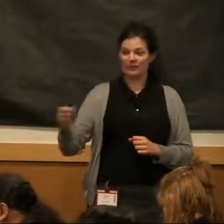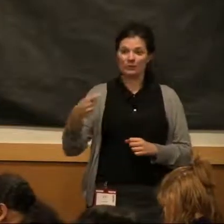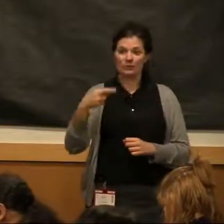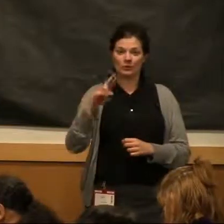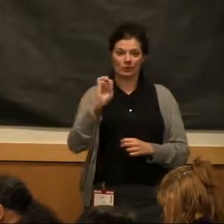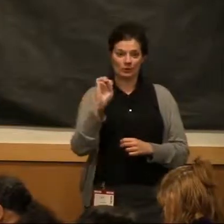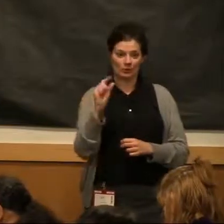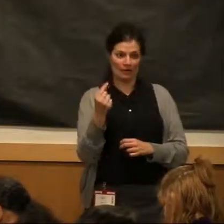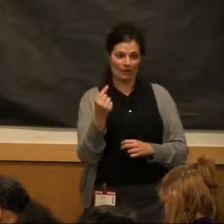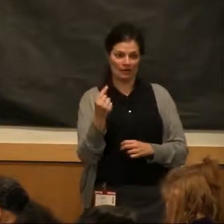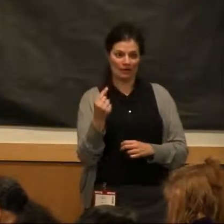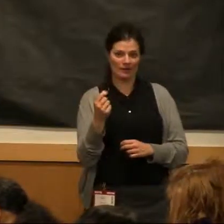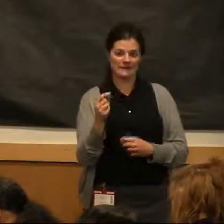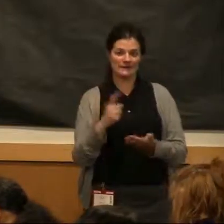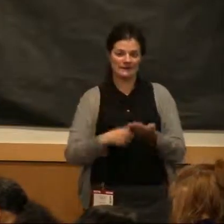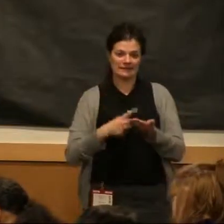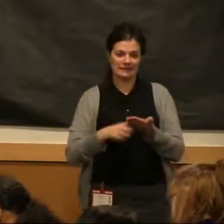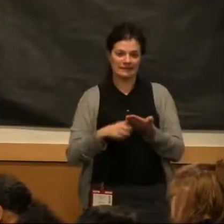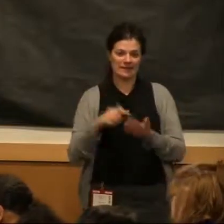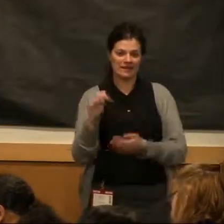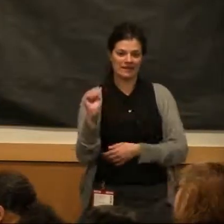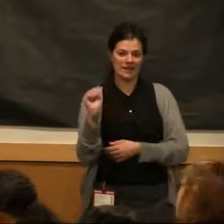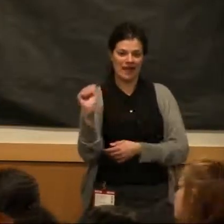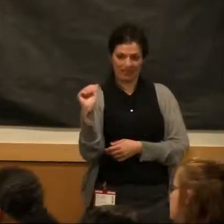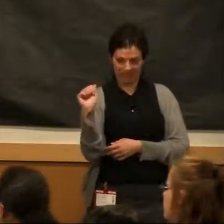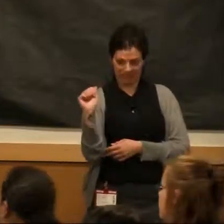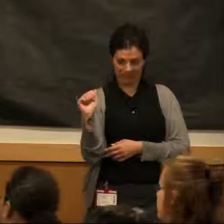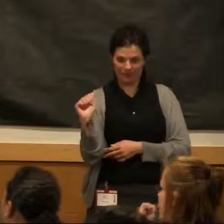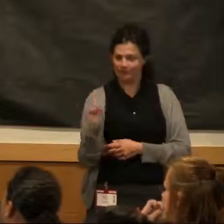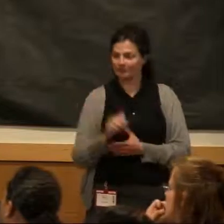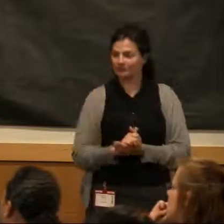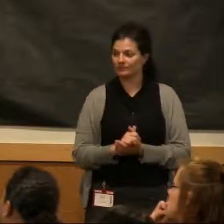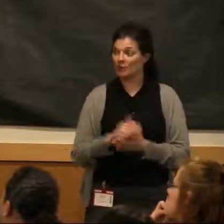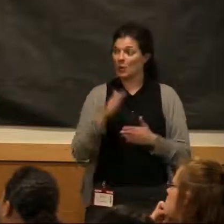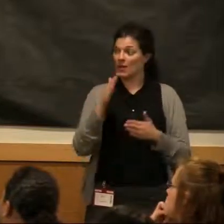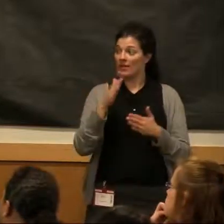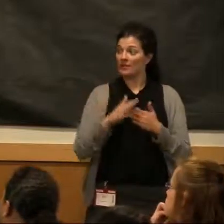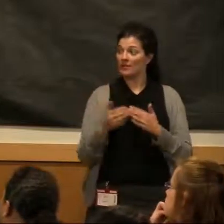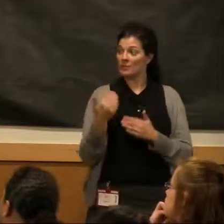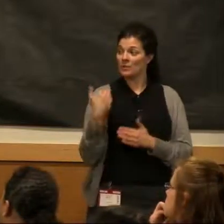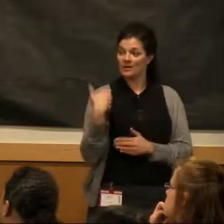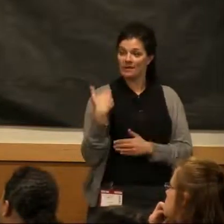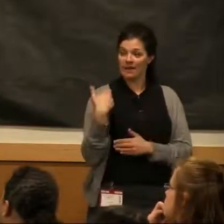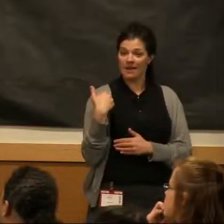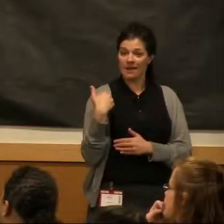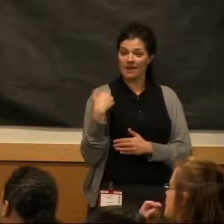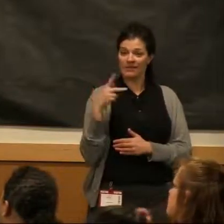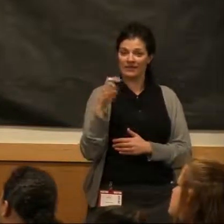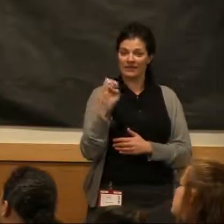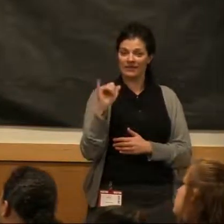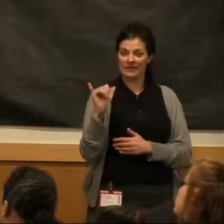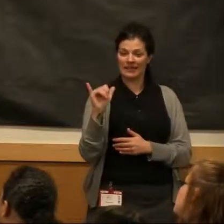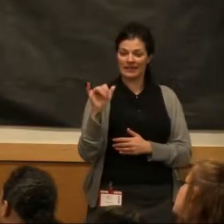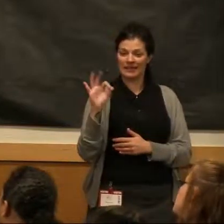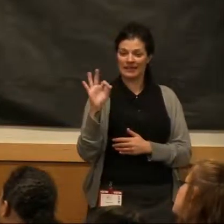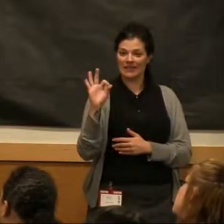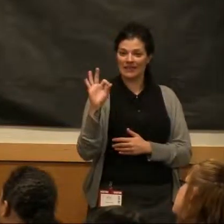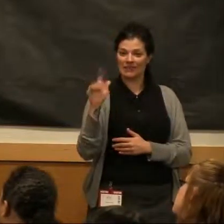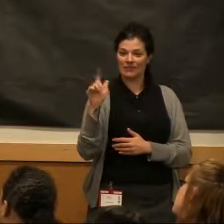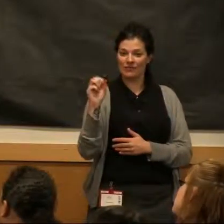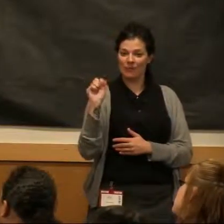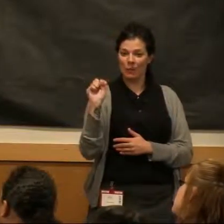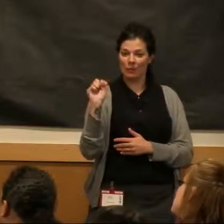in athletics. At the end of the presentation, I do have up here some key floats. These we give out to our students